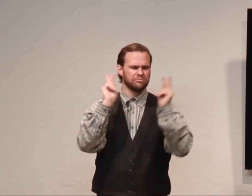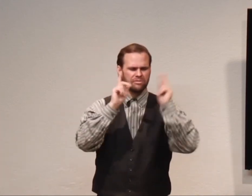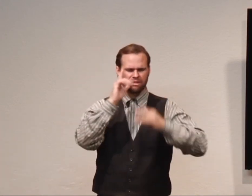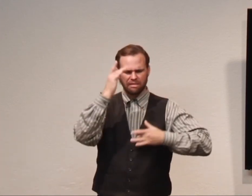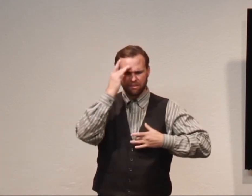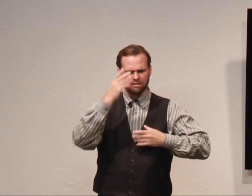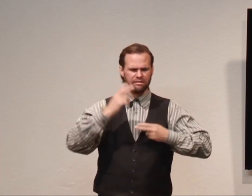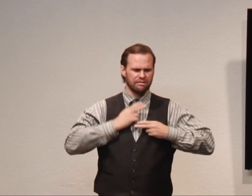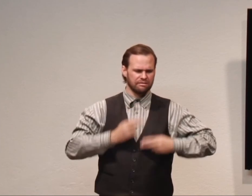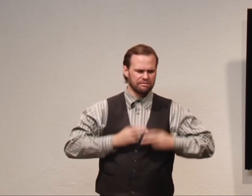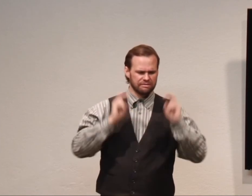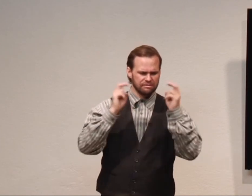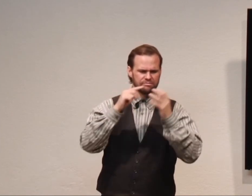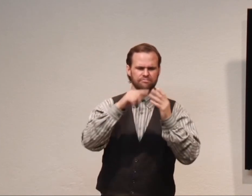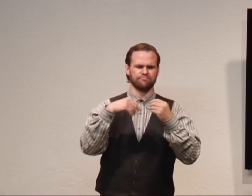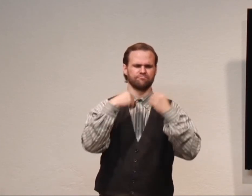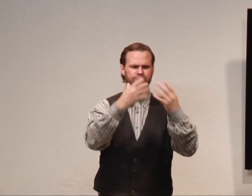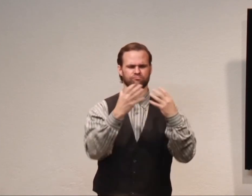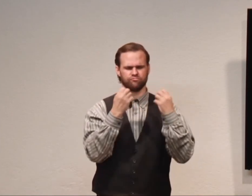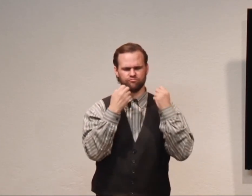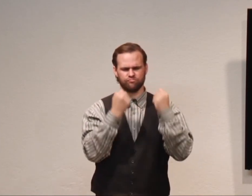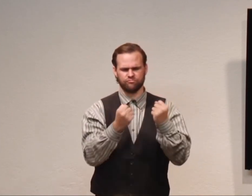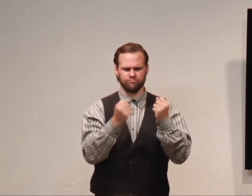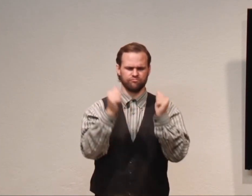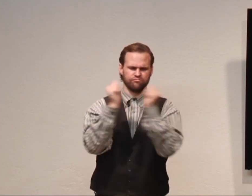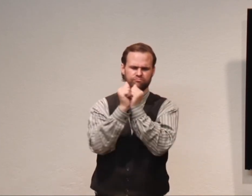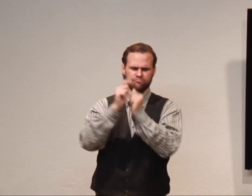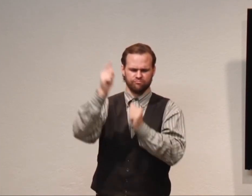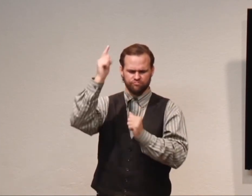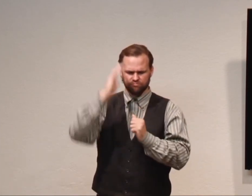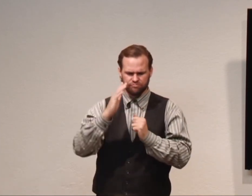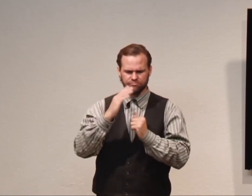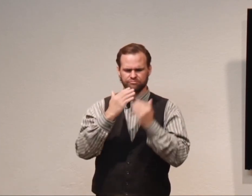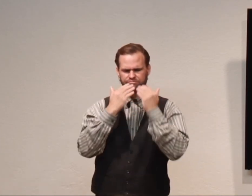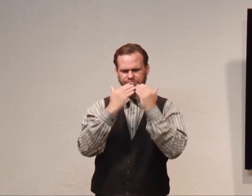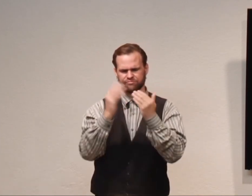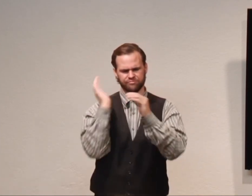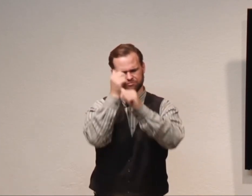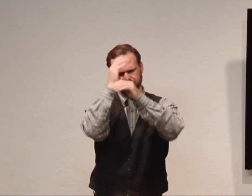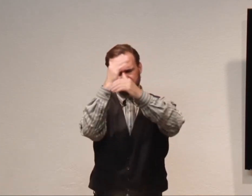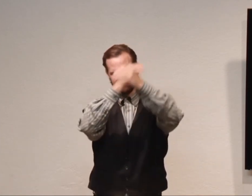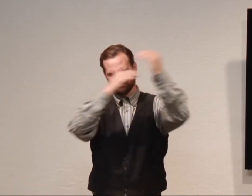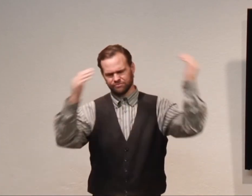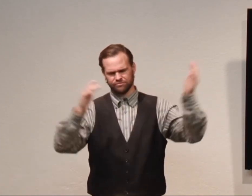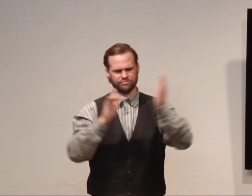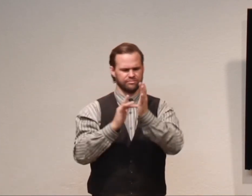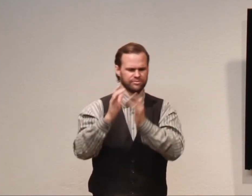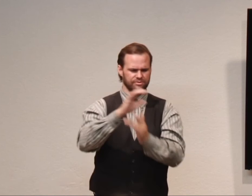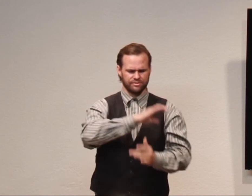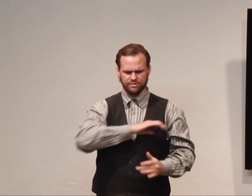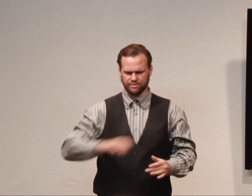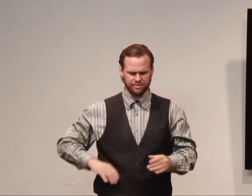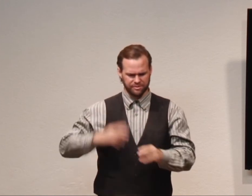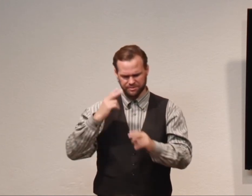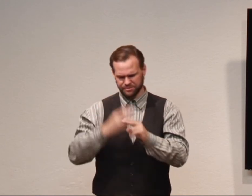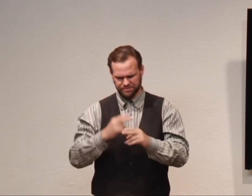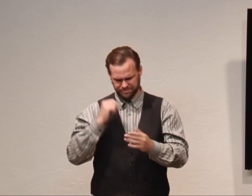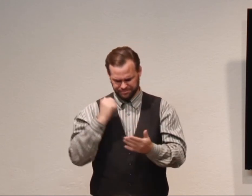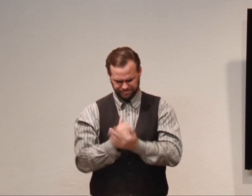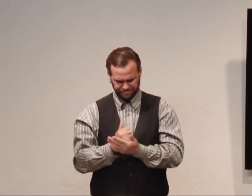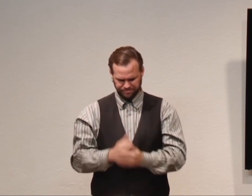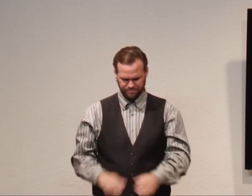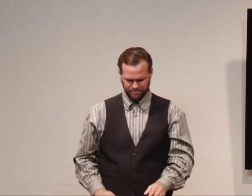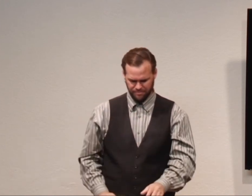them as they go home. Some people are sick or have different health issues. Please, God, help them to have faith in you. We ask this in the name of